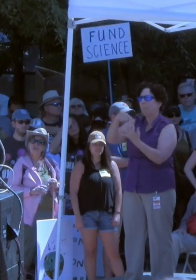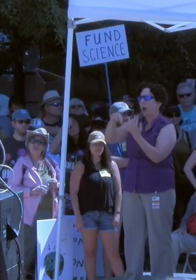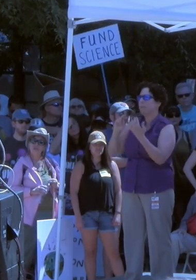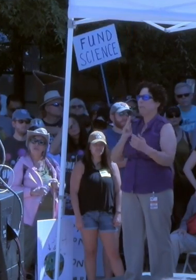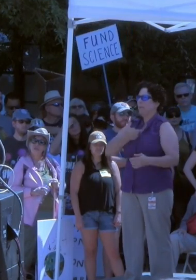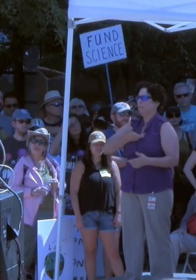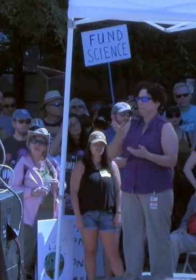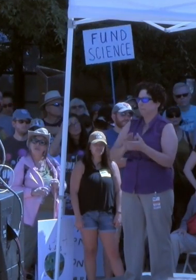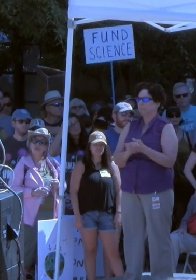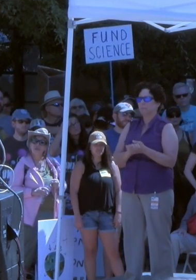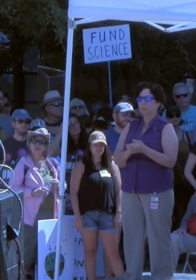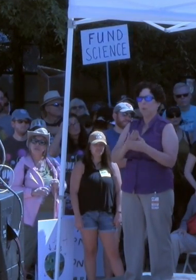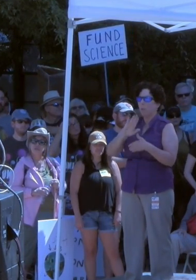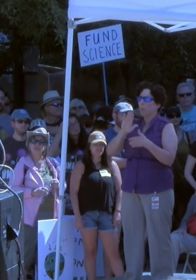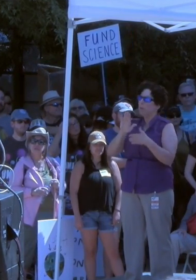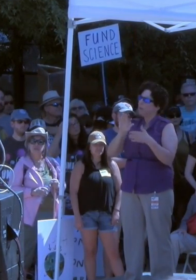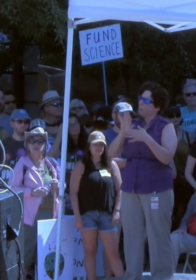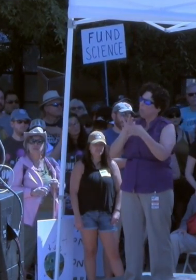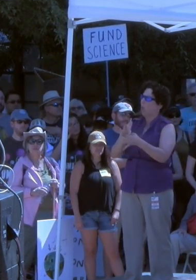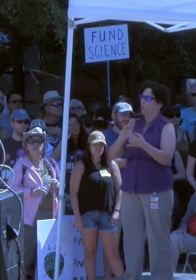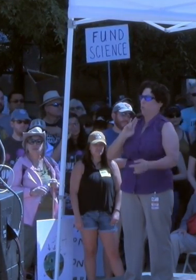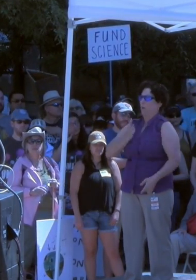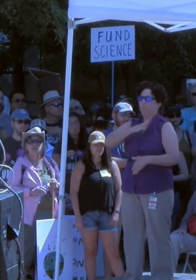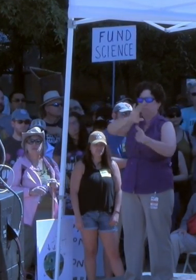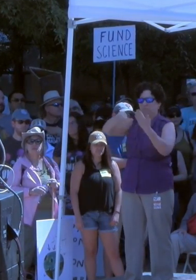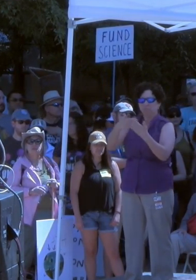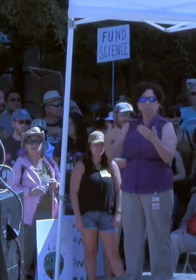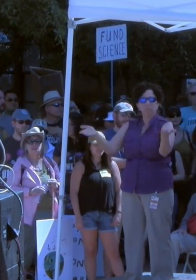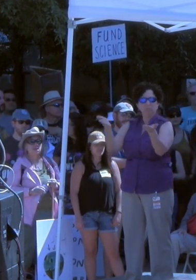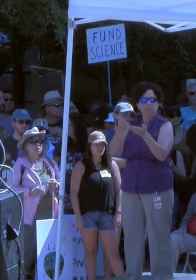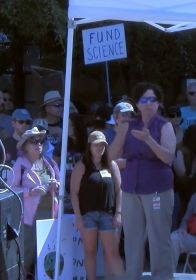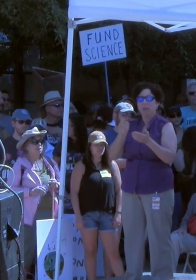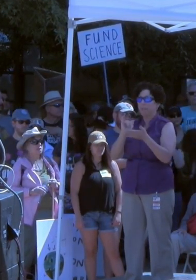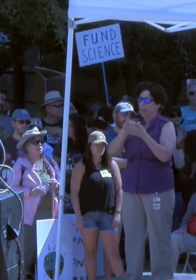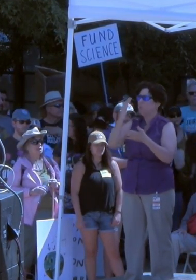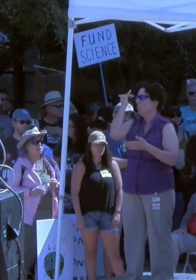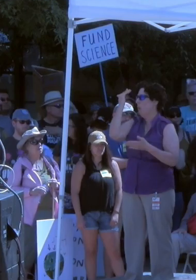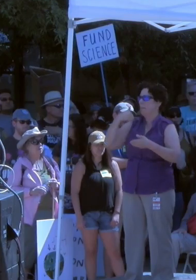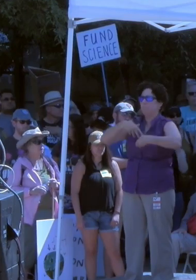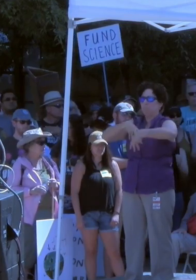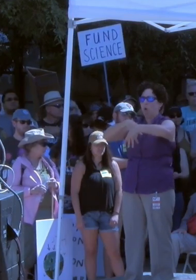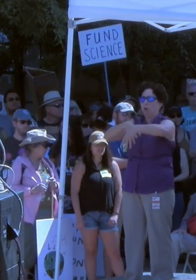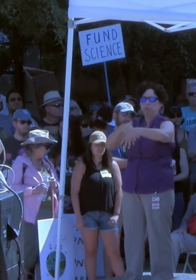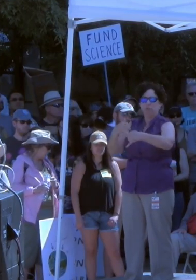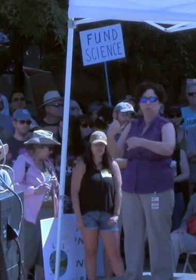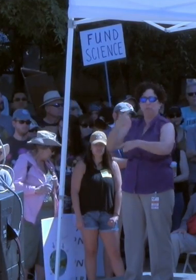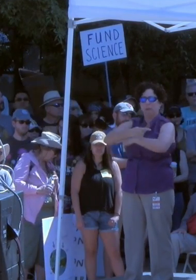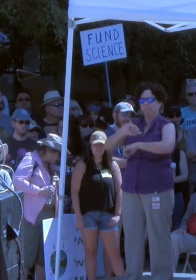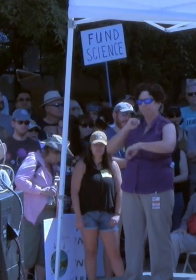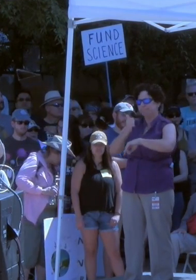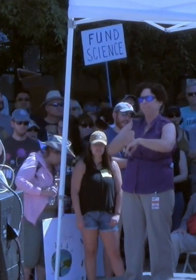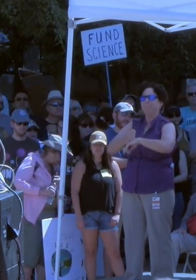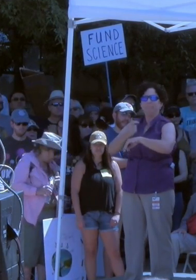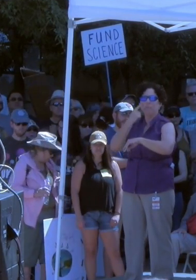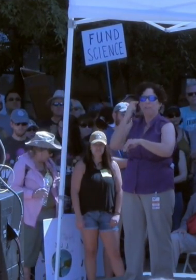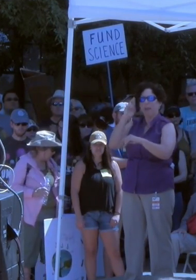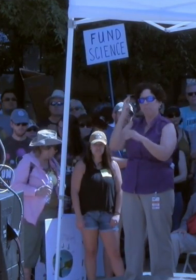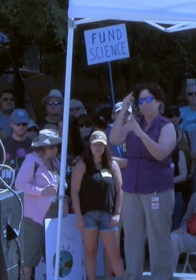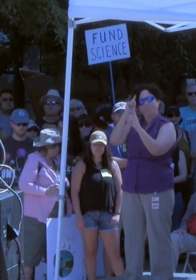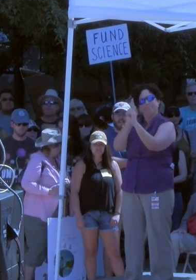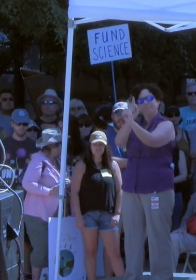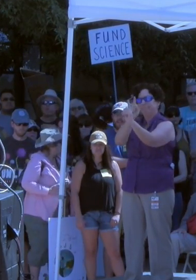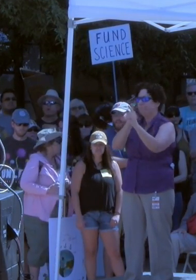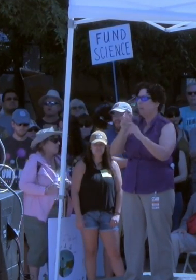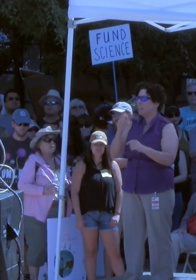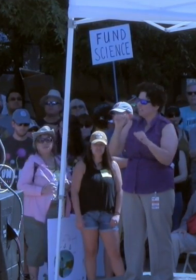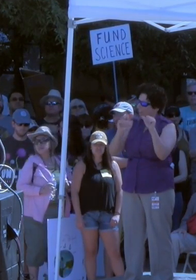to everybody. In large part, that's what these gatherings and marches across the country are. A reminder that, simply put, science is needed and